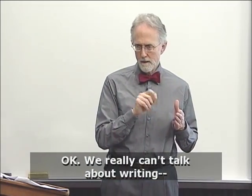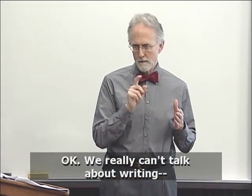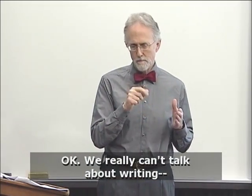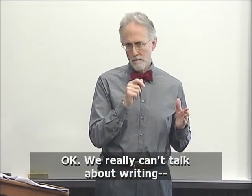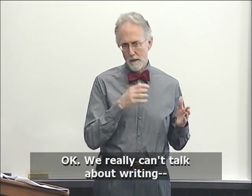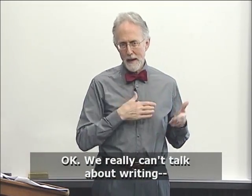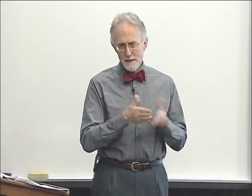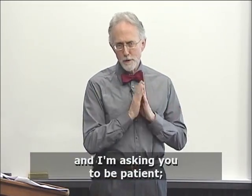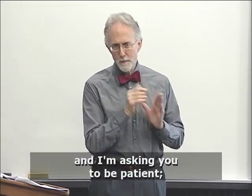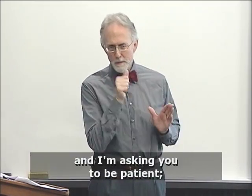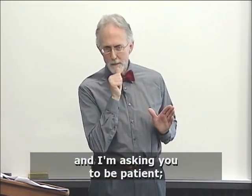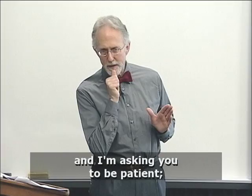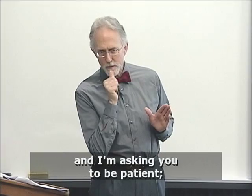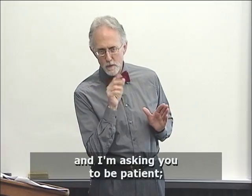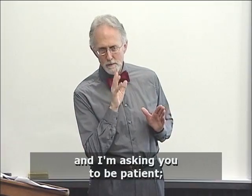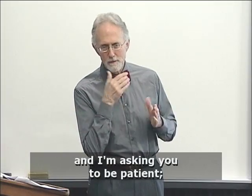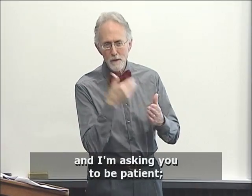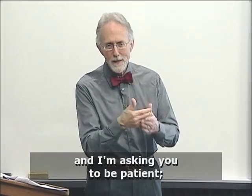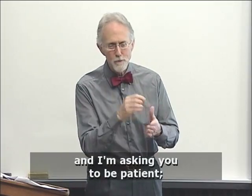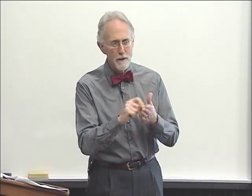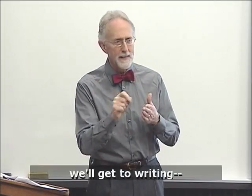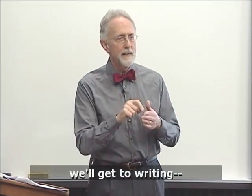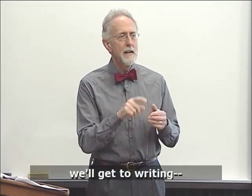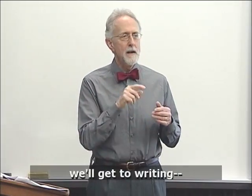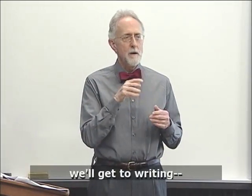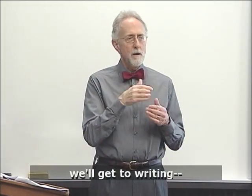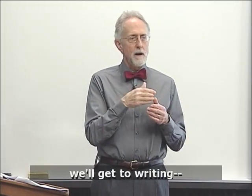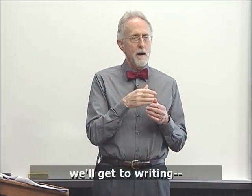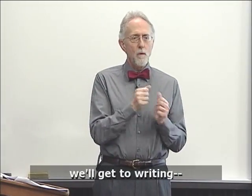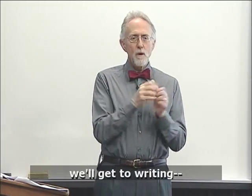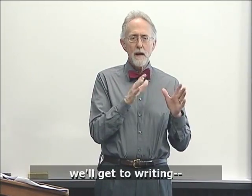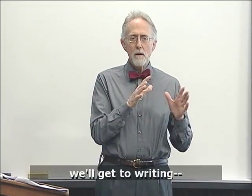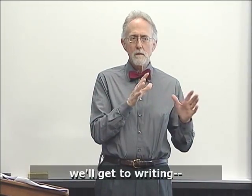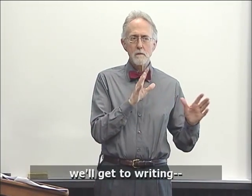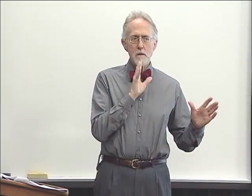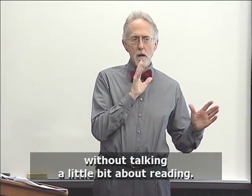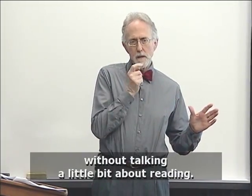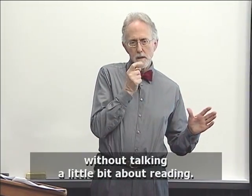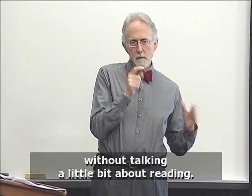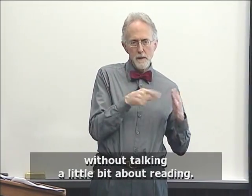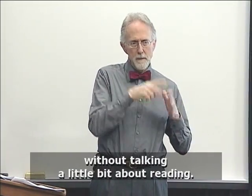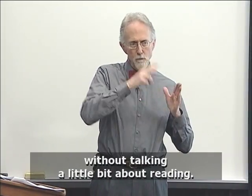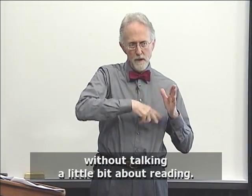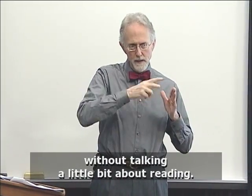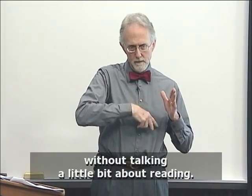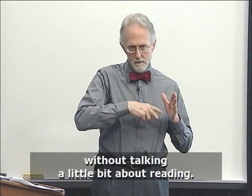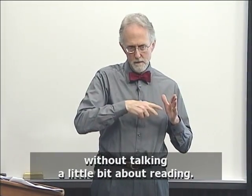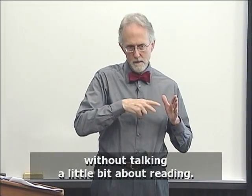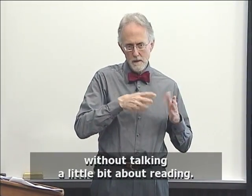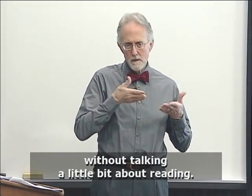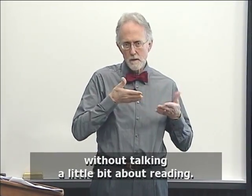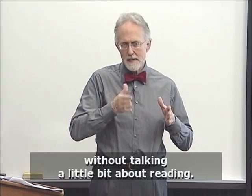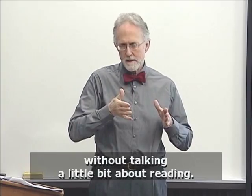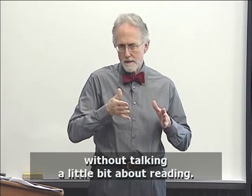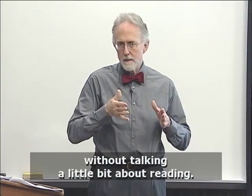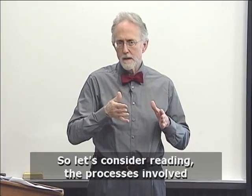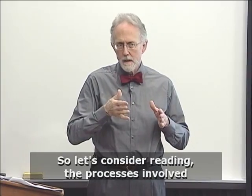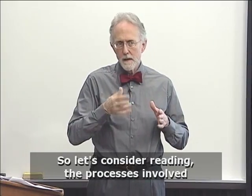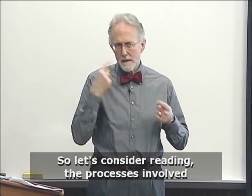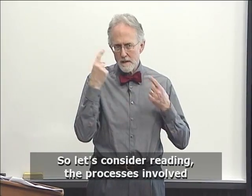and I'm asking you to be patient, we'll get to writing, without talking a little bit about reading. So let's